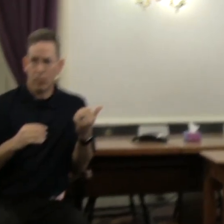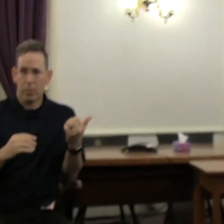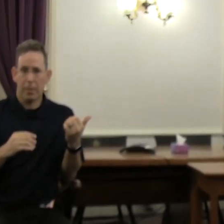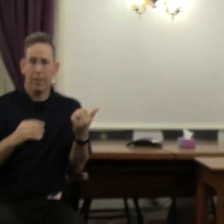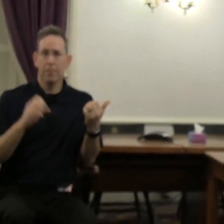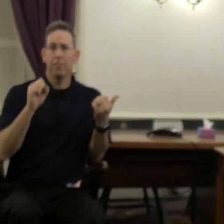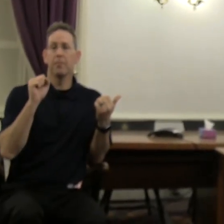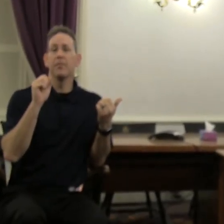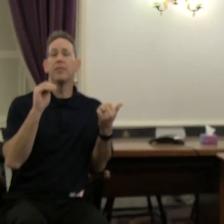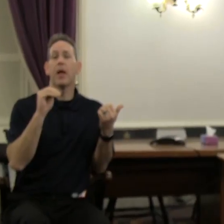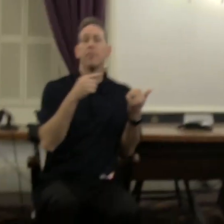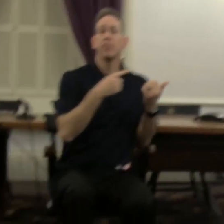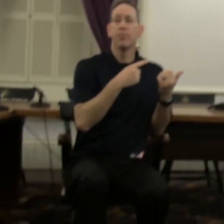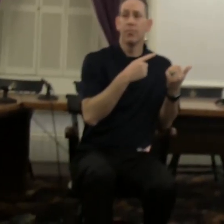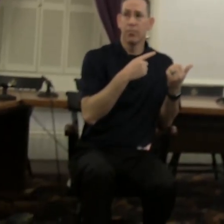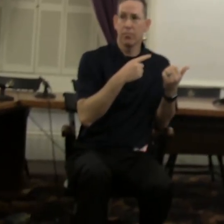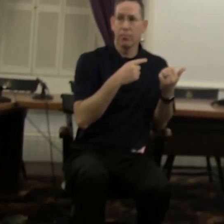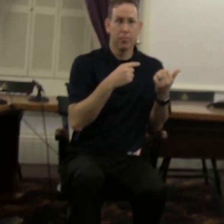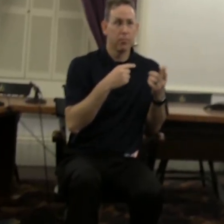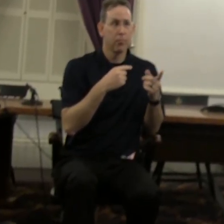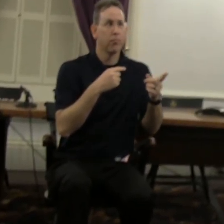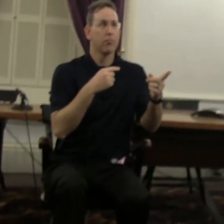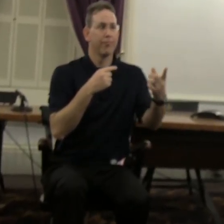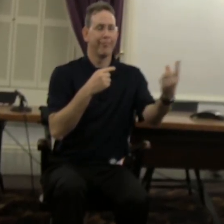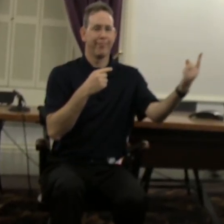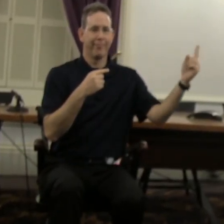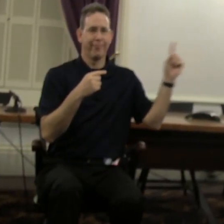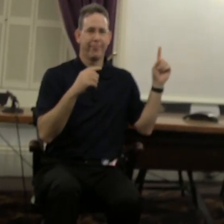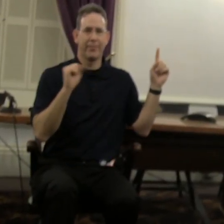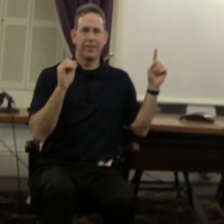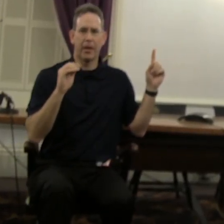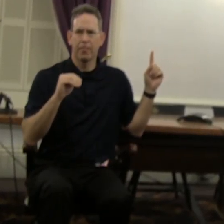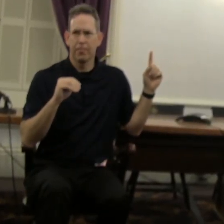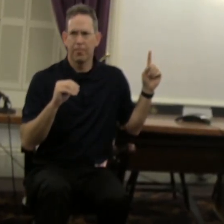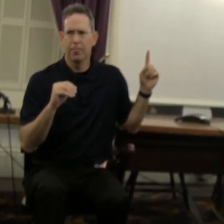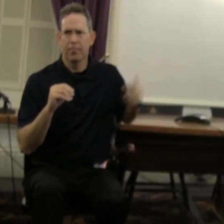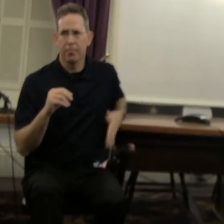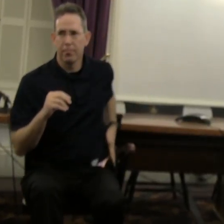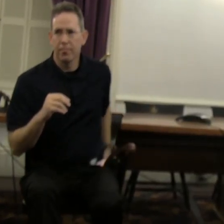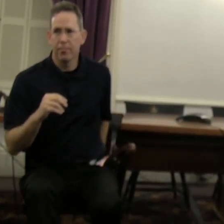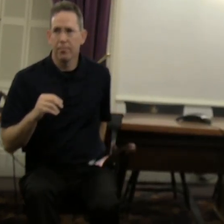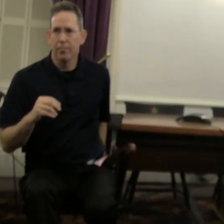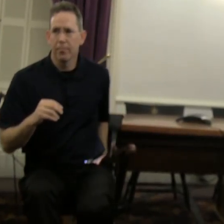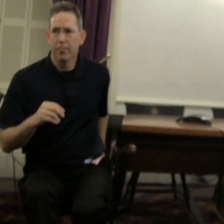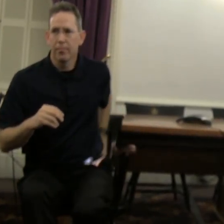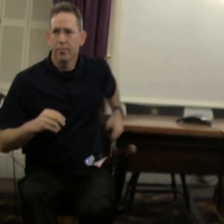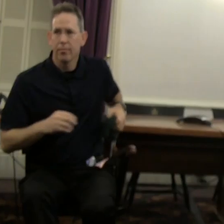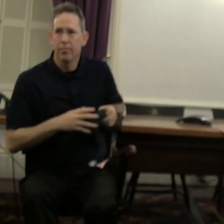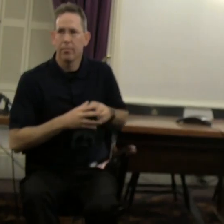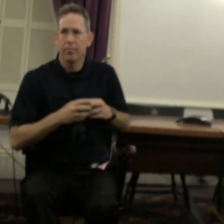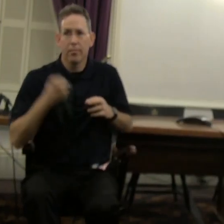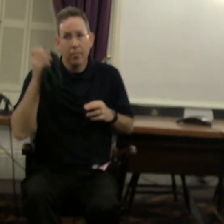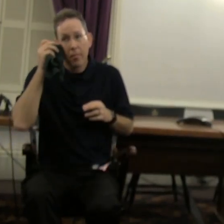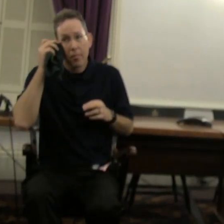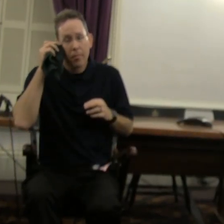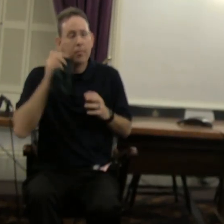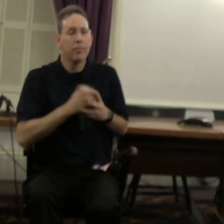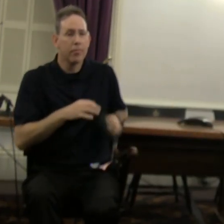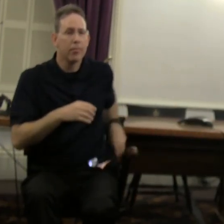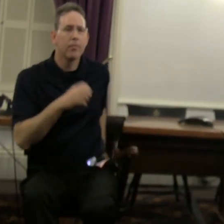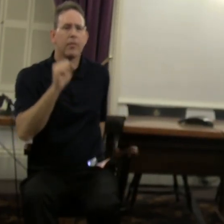so now I'd like to introduce Sam List, a leader in Vermont's disability rights community on many levels. Sam serves on many councils